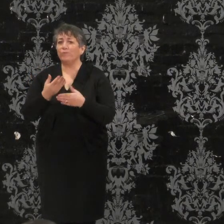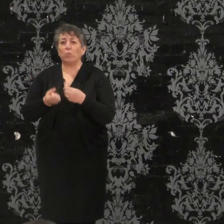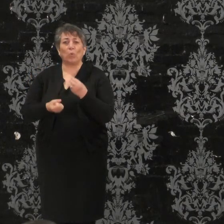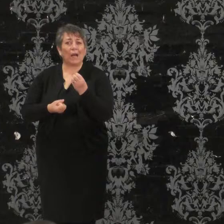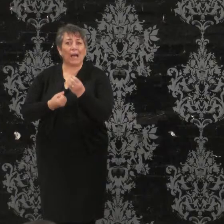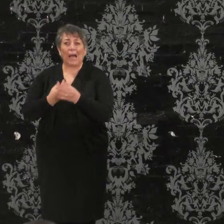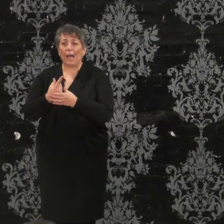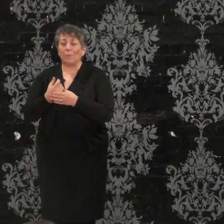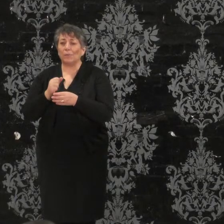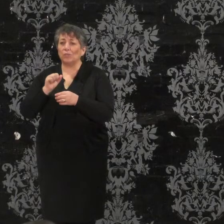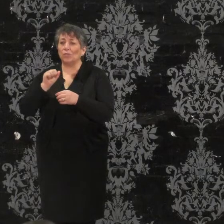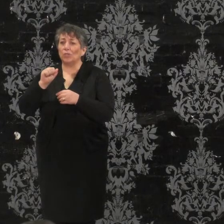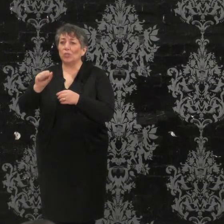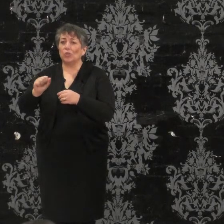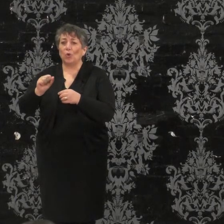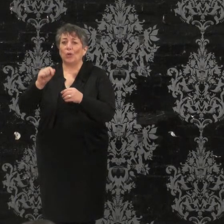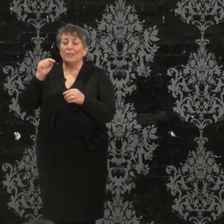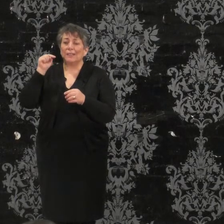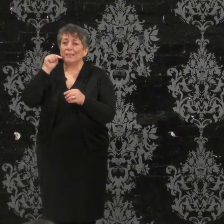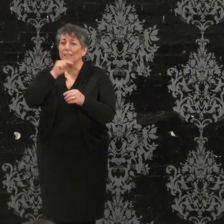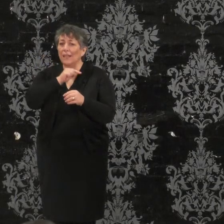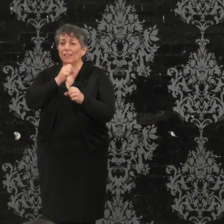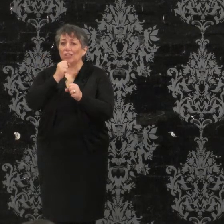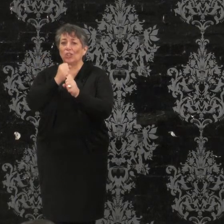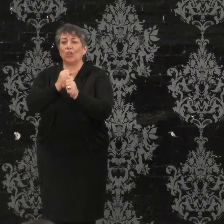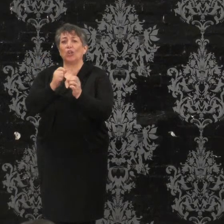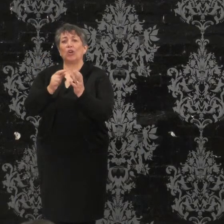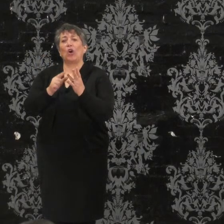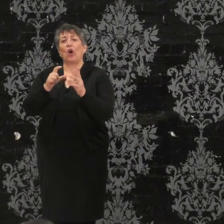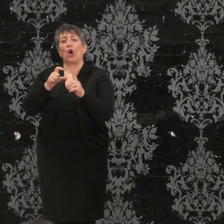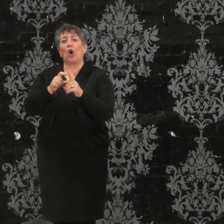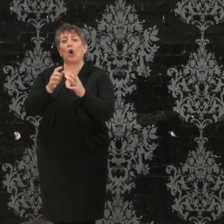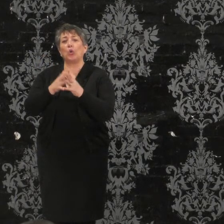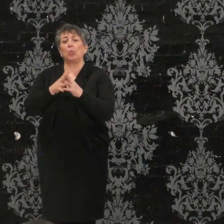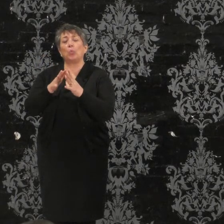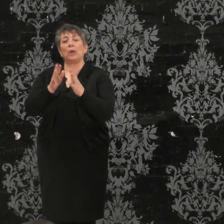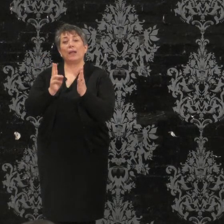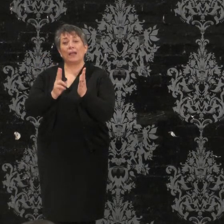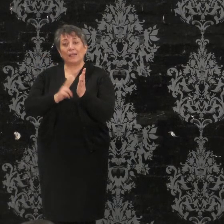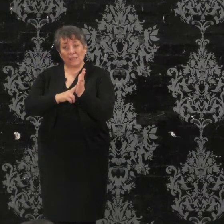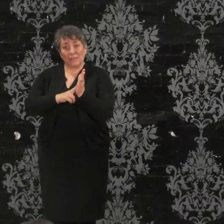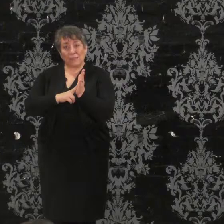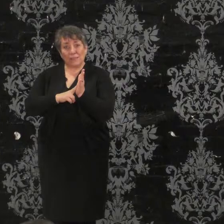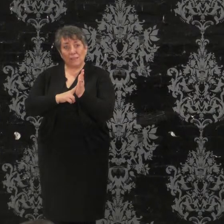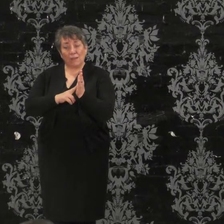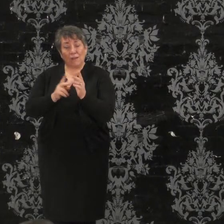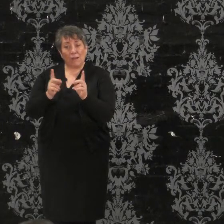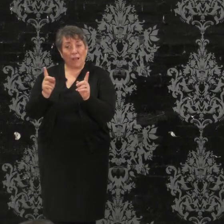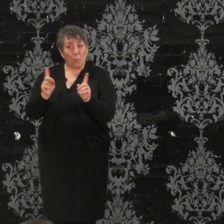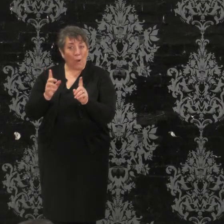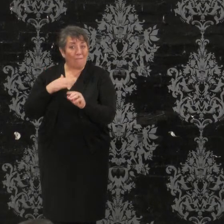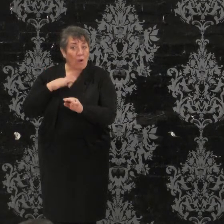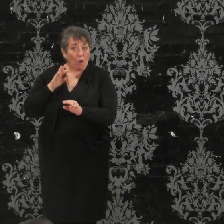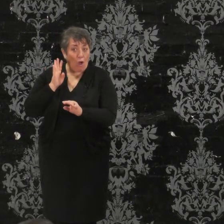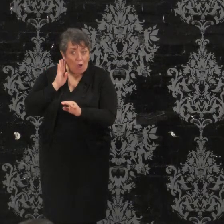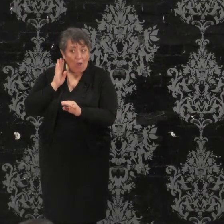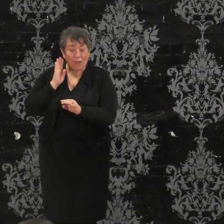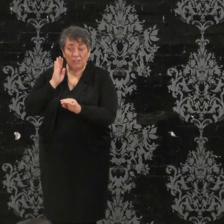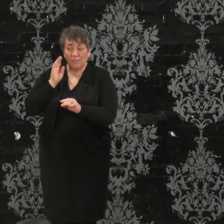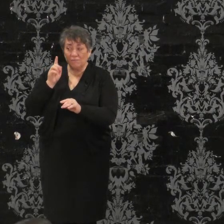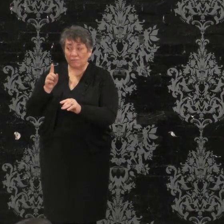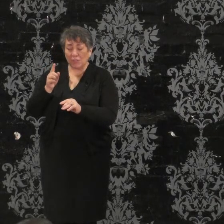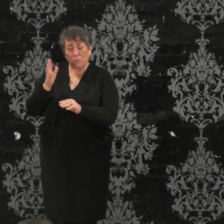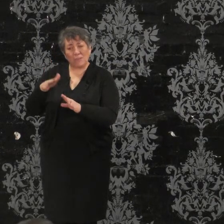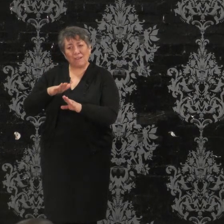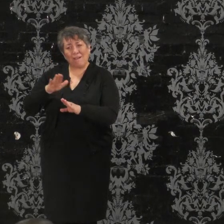your oldest son, Godwin, who, from what I've learnt, was a kind,